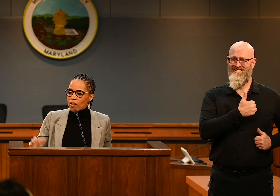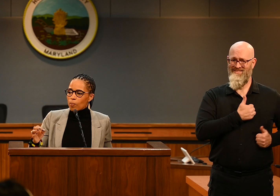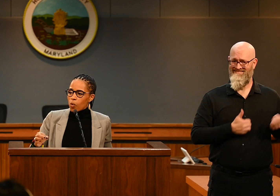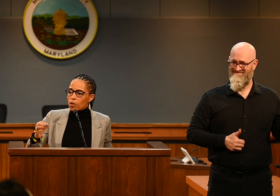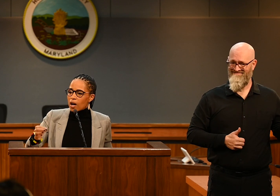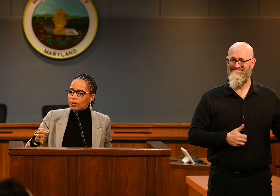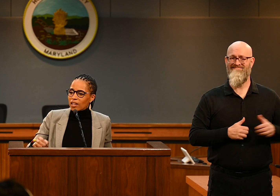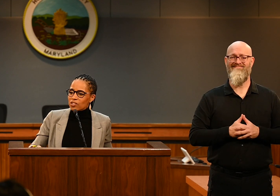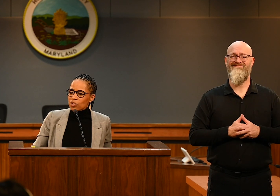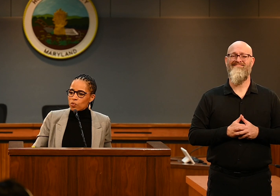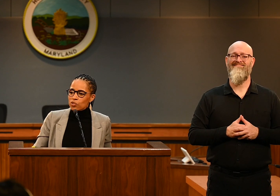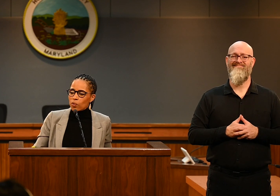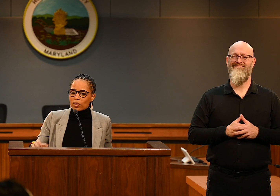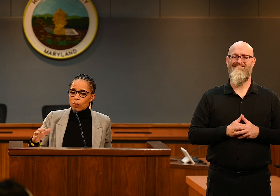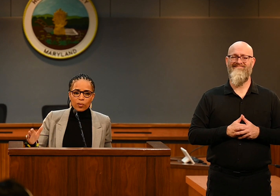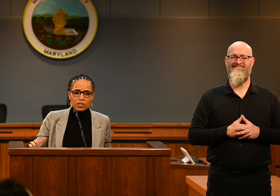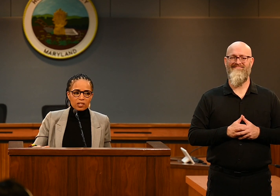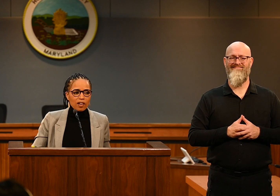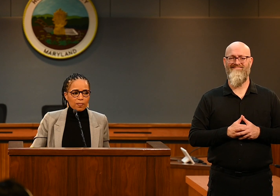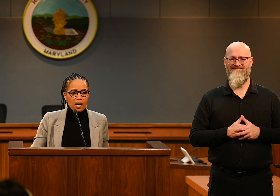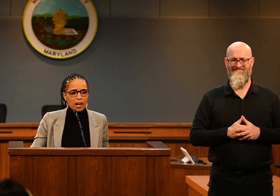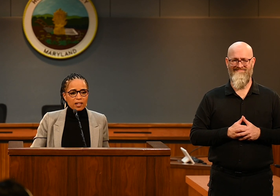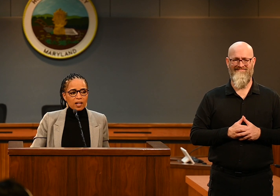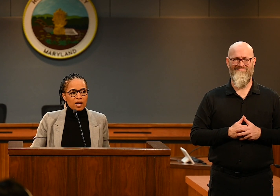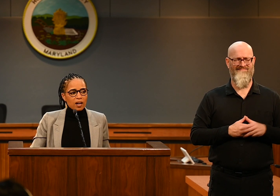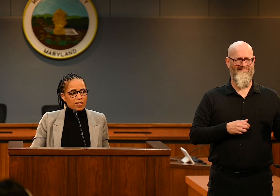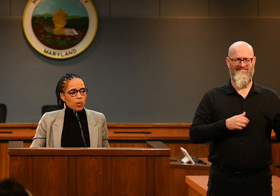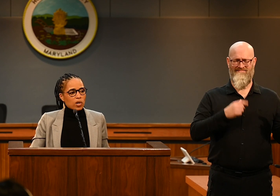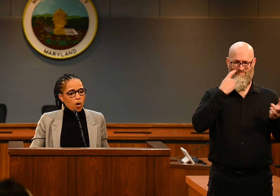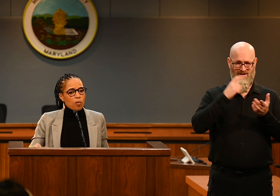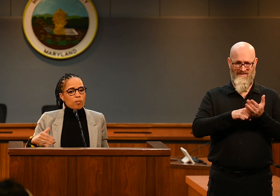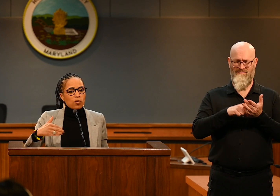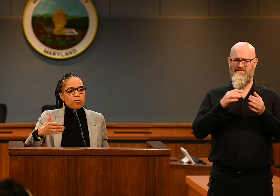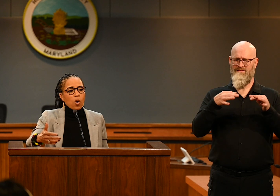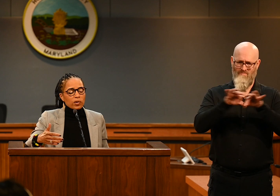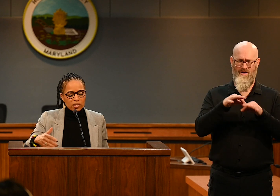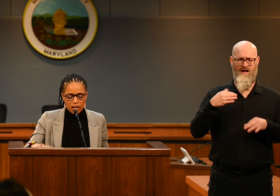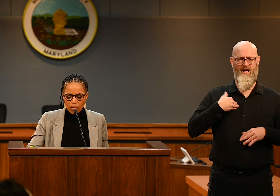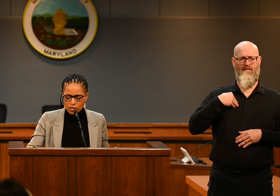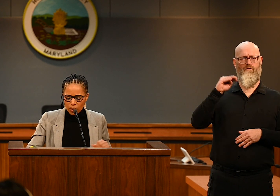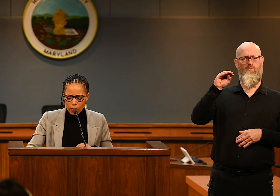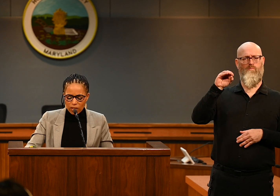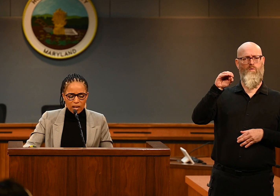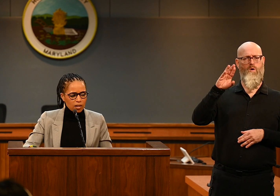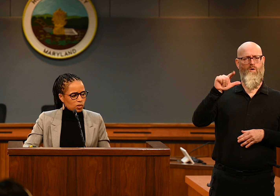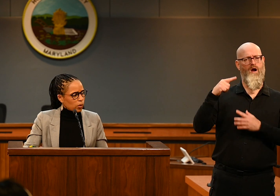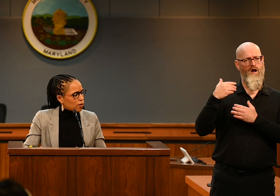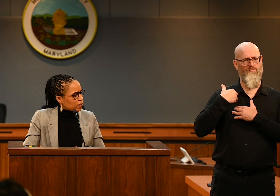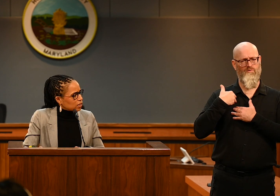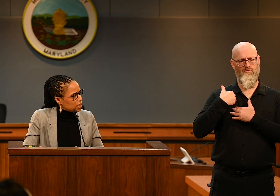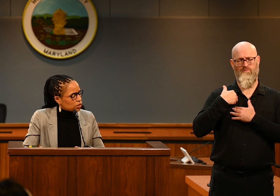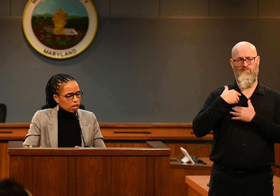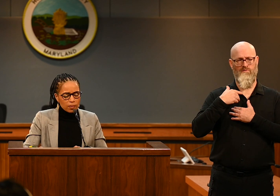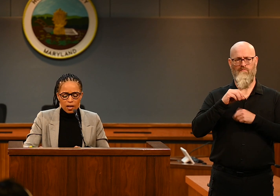that we have a moral obligation to ensure that no person is left behind and that we all move forward together. And so I want to thank him as